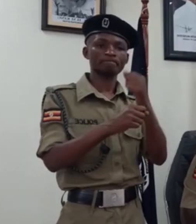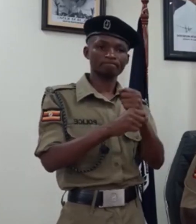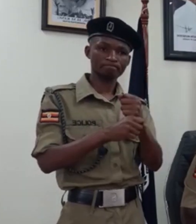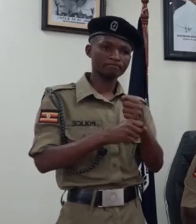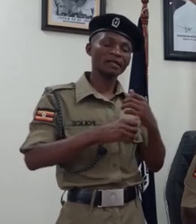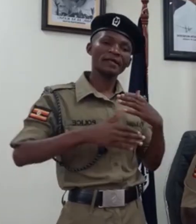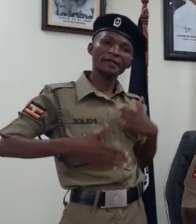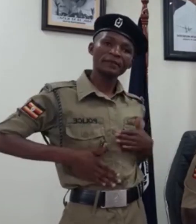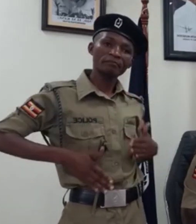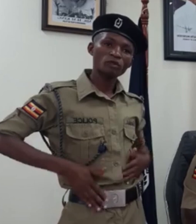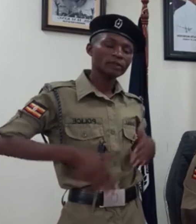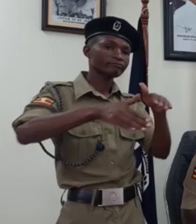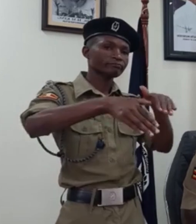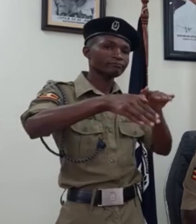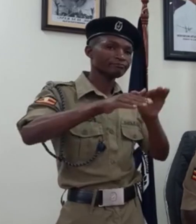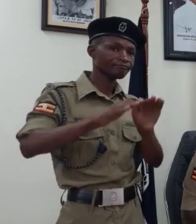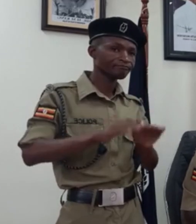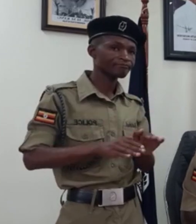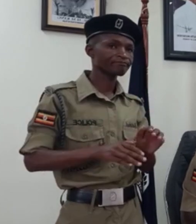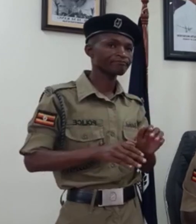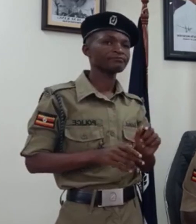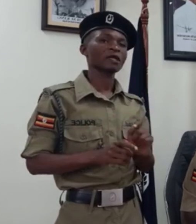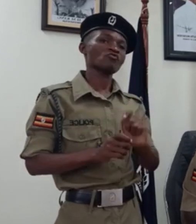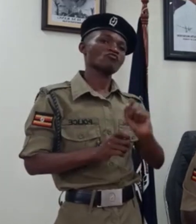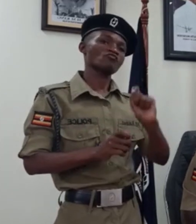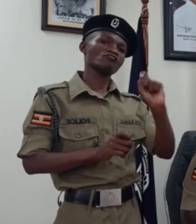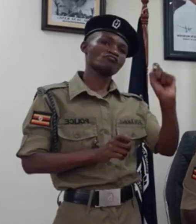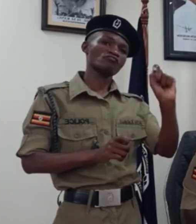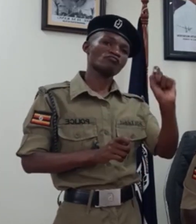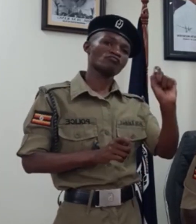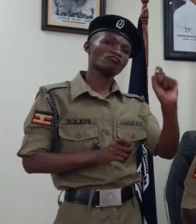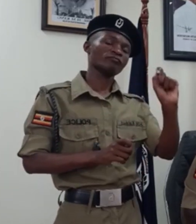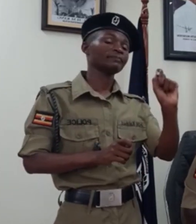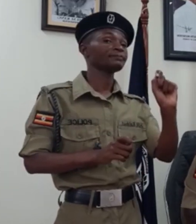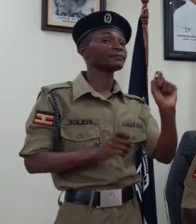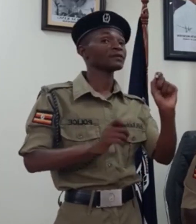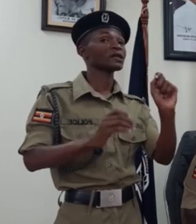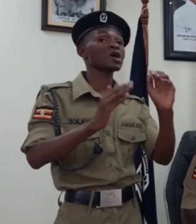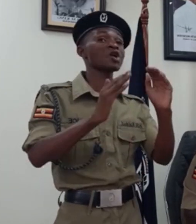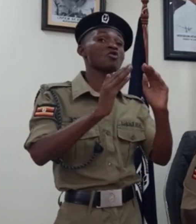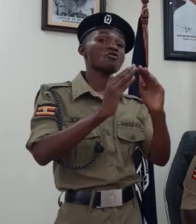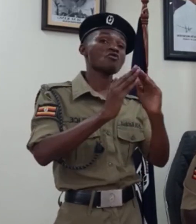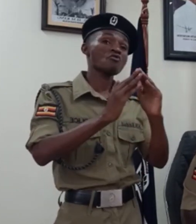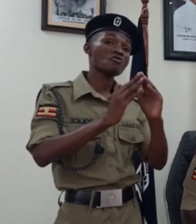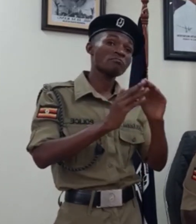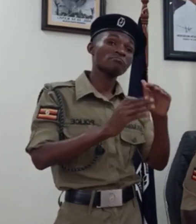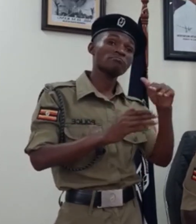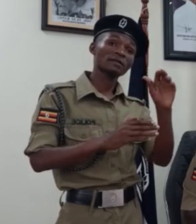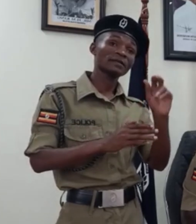ziyimiridde bwe ziti. Ku lwokusatu ng'ennaku z'omwezi 25 omwezi ogw'omunaana